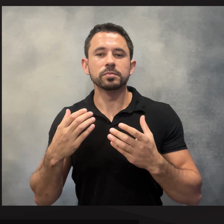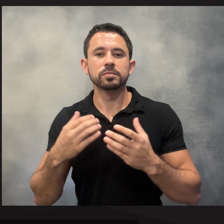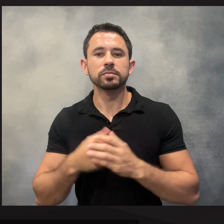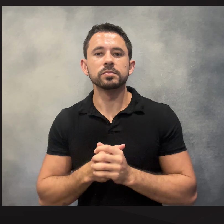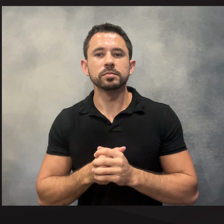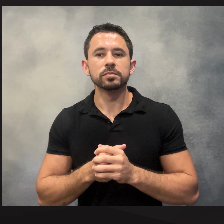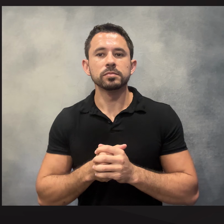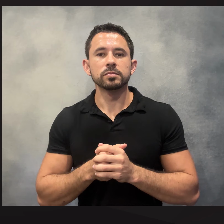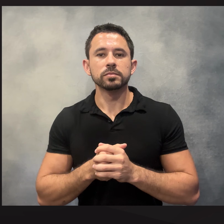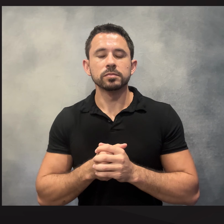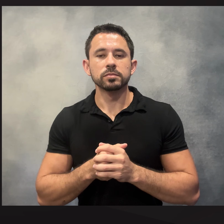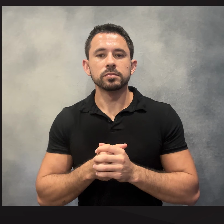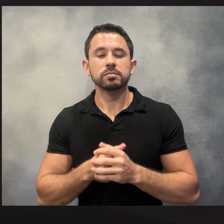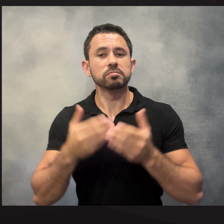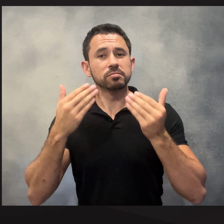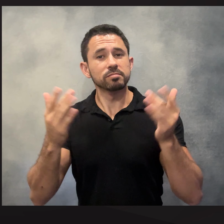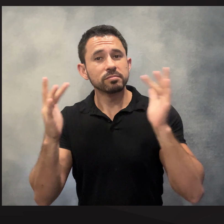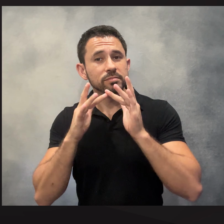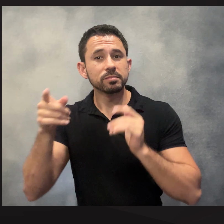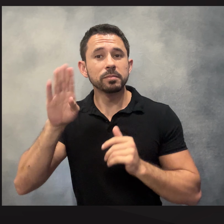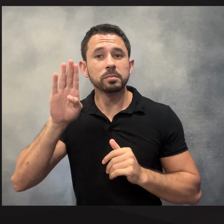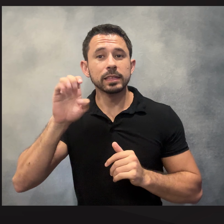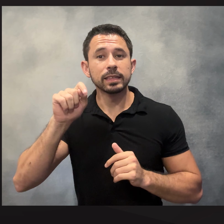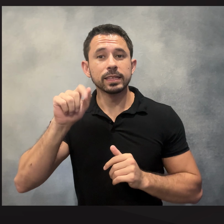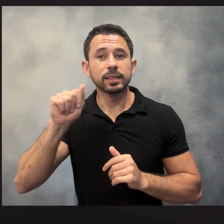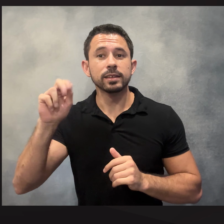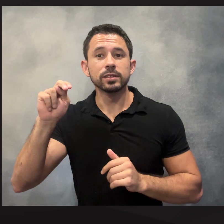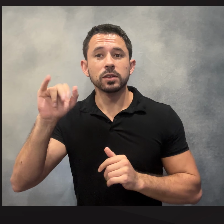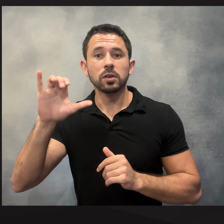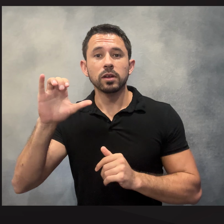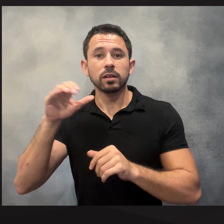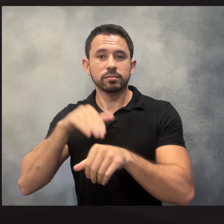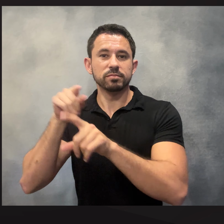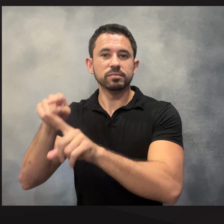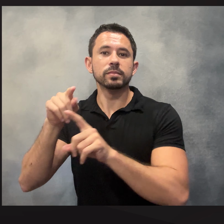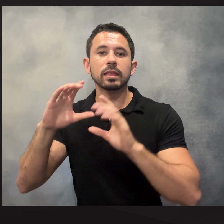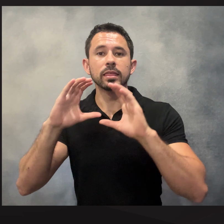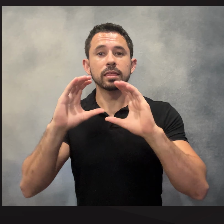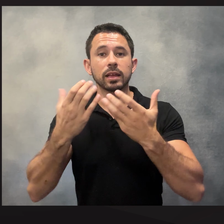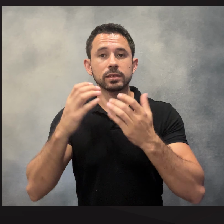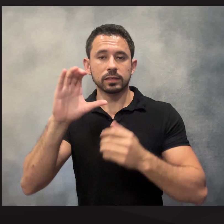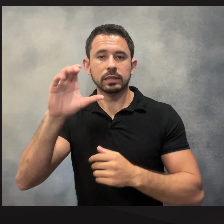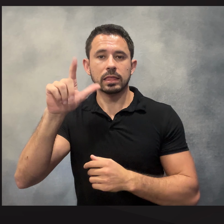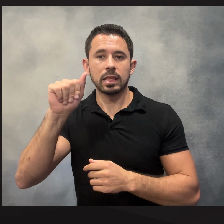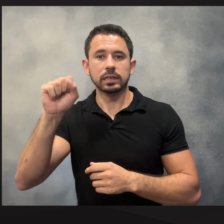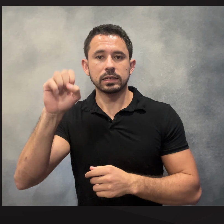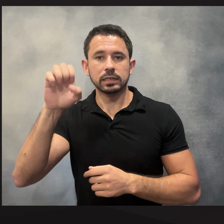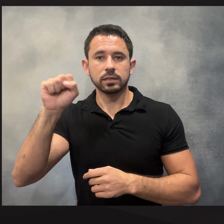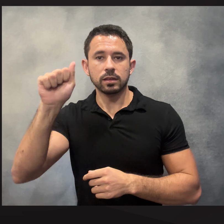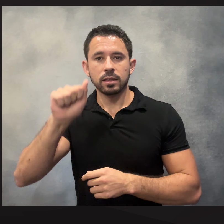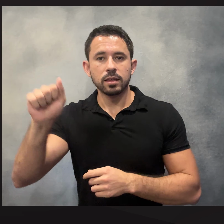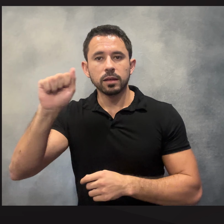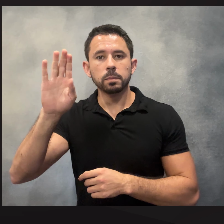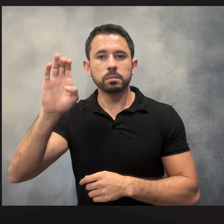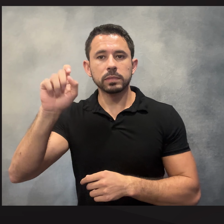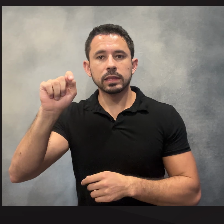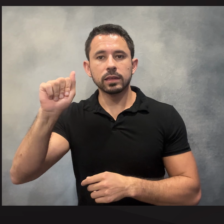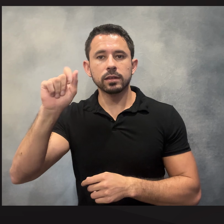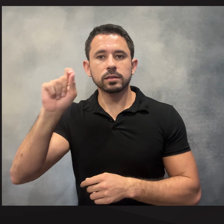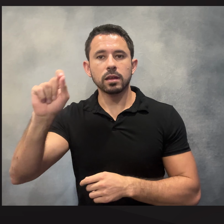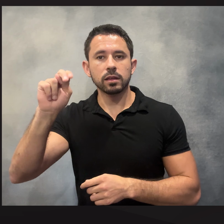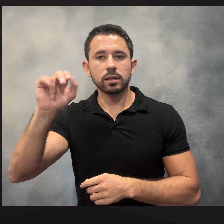Reach out to BetaNYC at classes@beta.nyc with any questions.